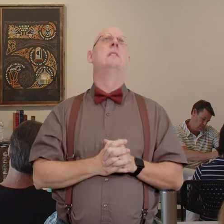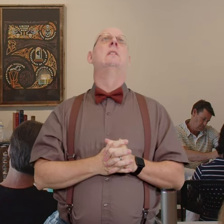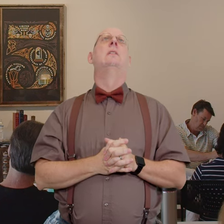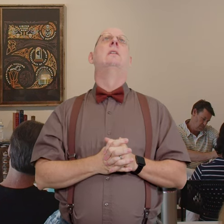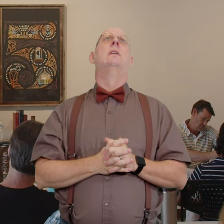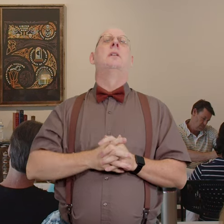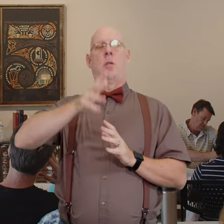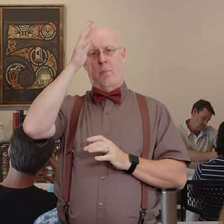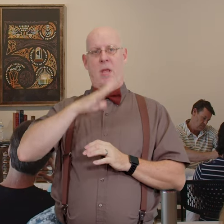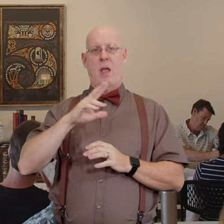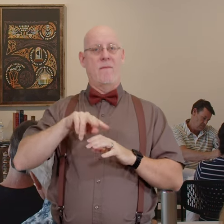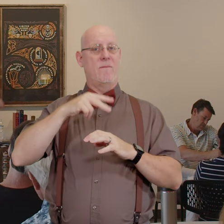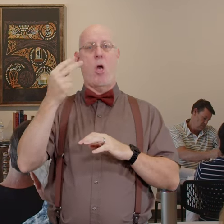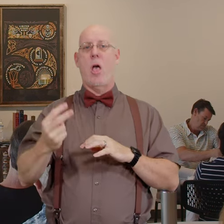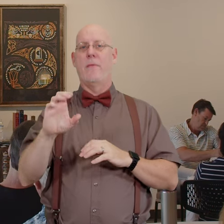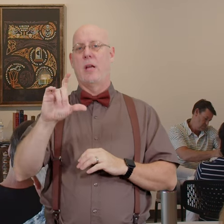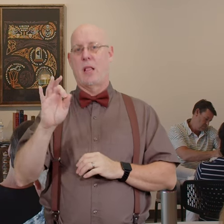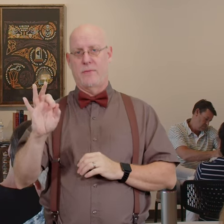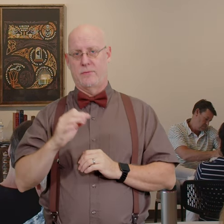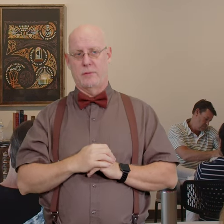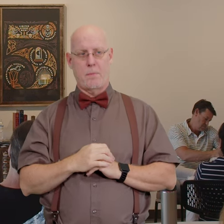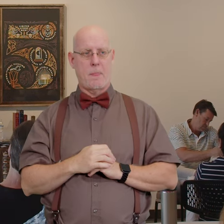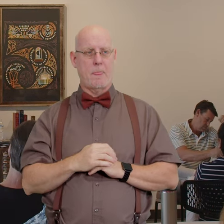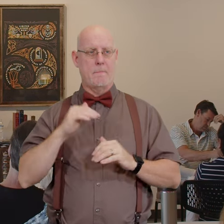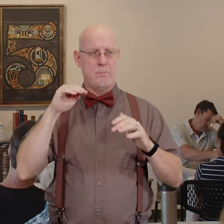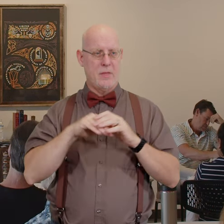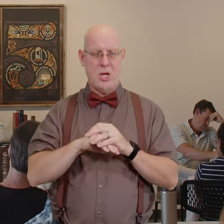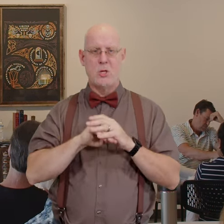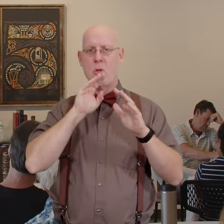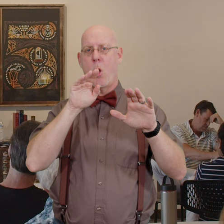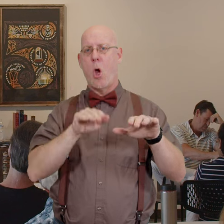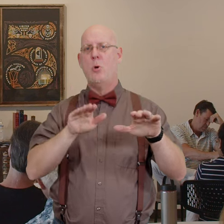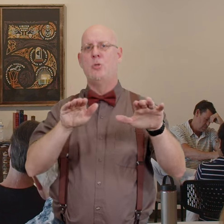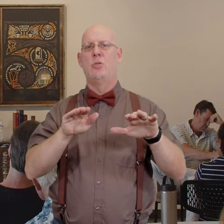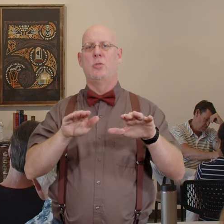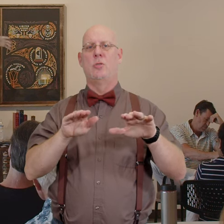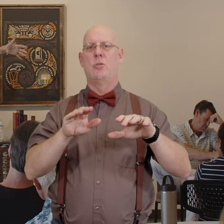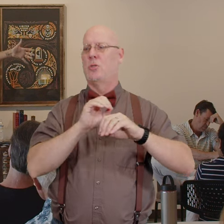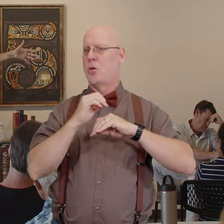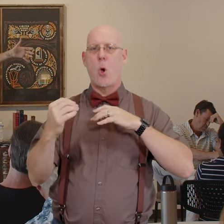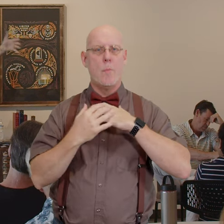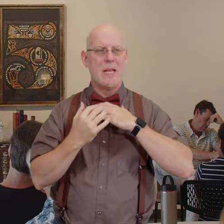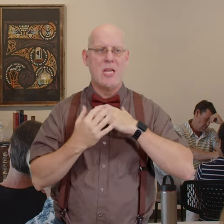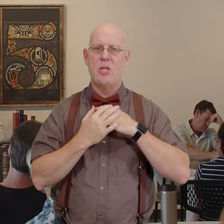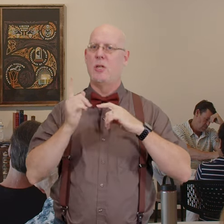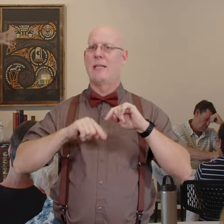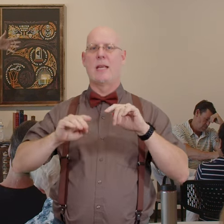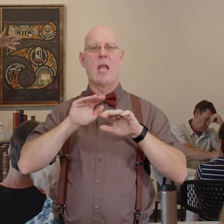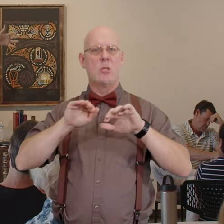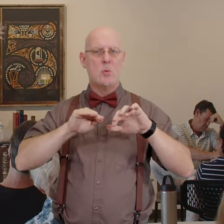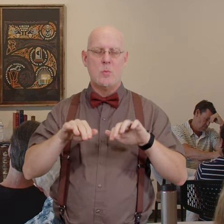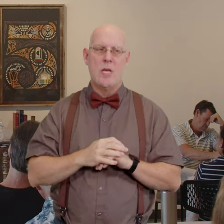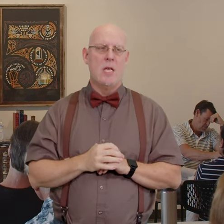the fellow who has fallen off the cliff into the vast ocean, no beach around, he